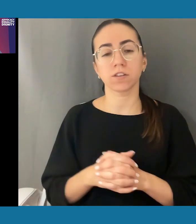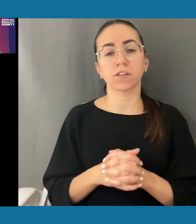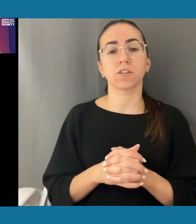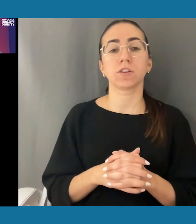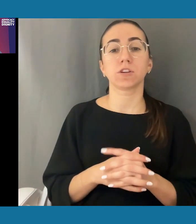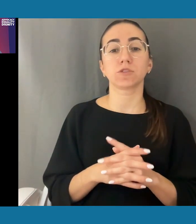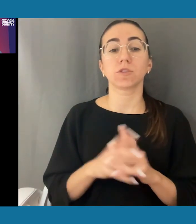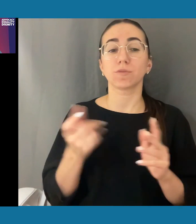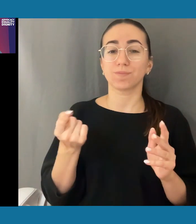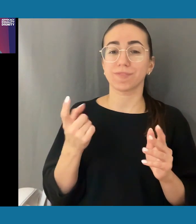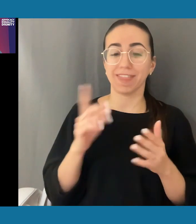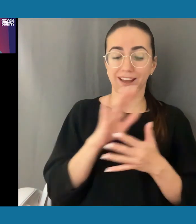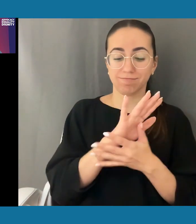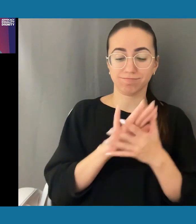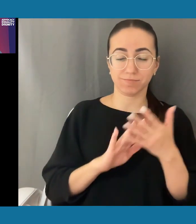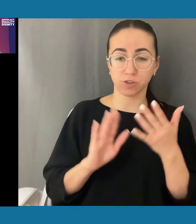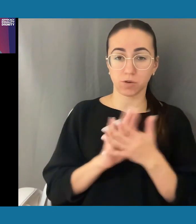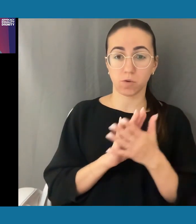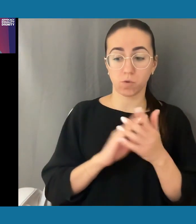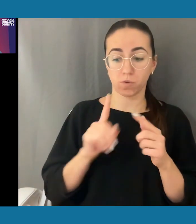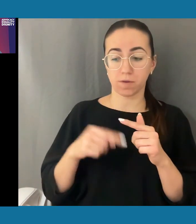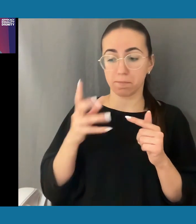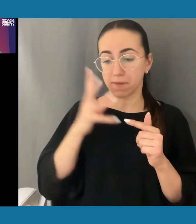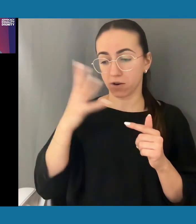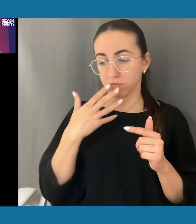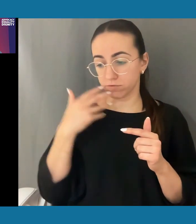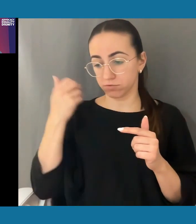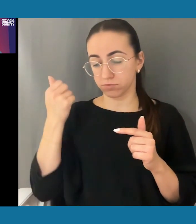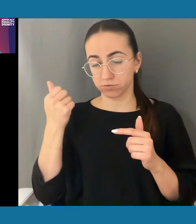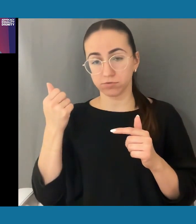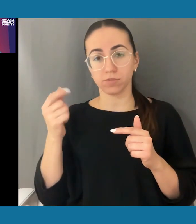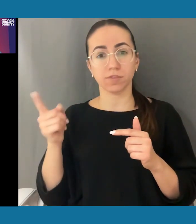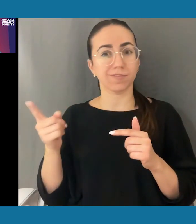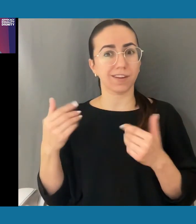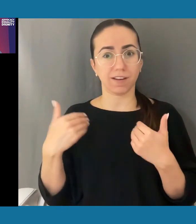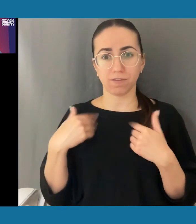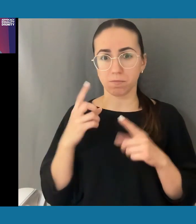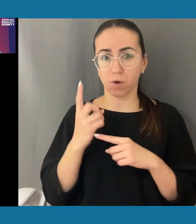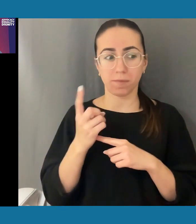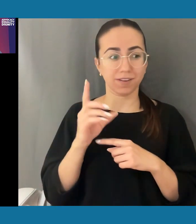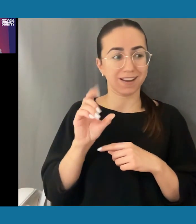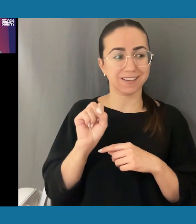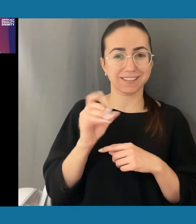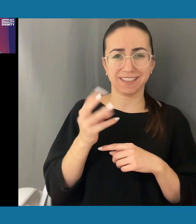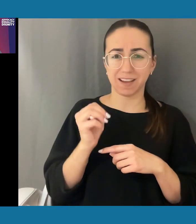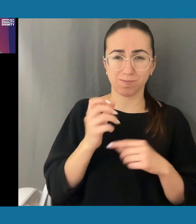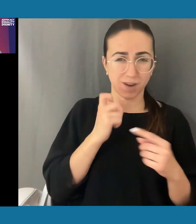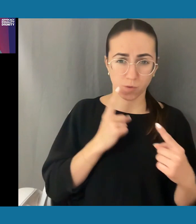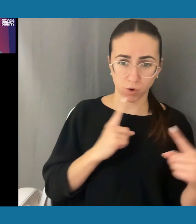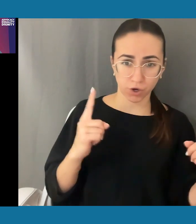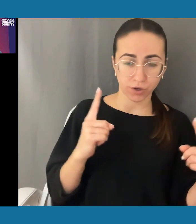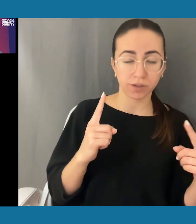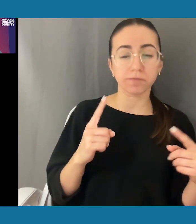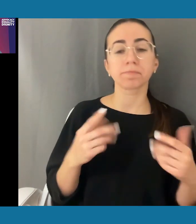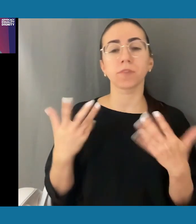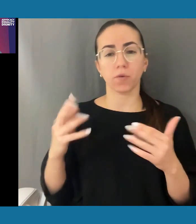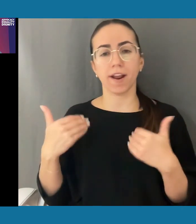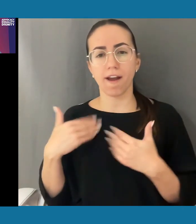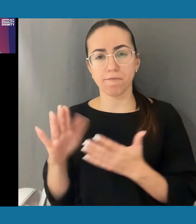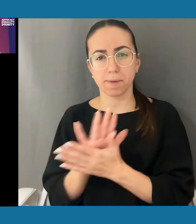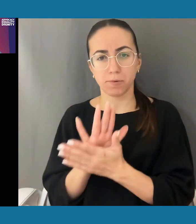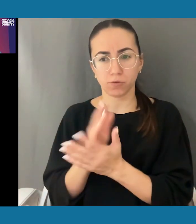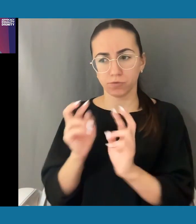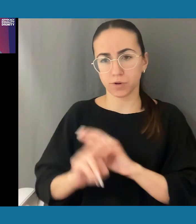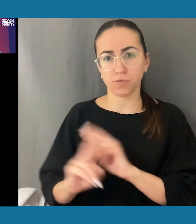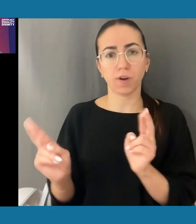is, you know, as that parent ages, if again, they get to the point where SDM is no longer working, they already have a document in place designating a